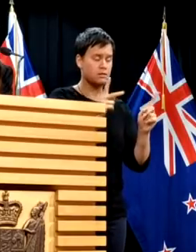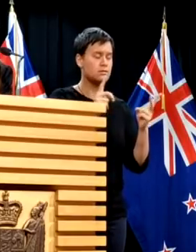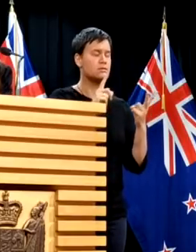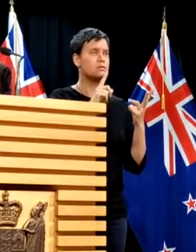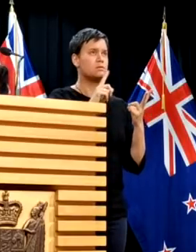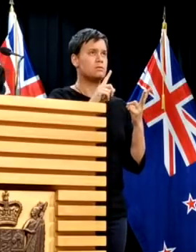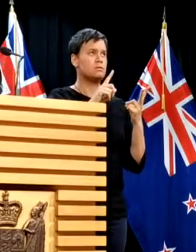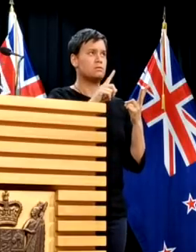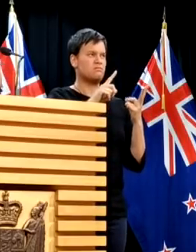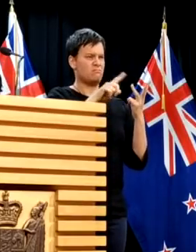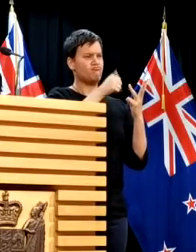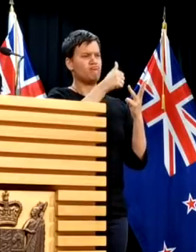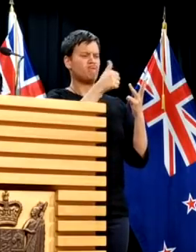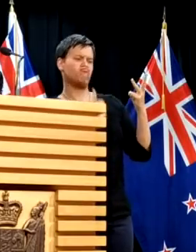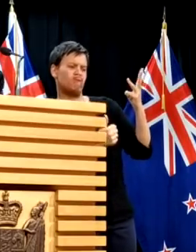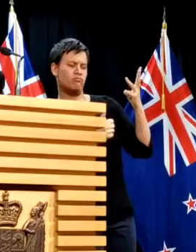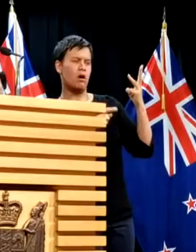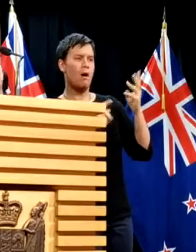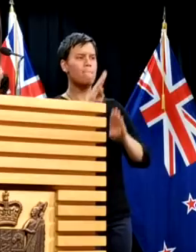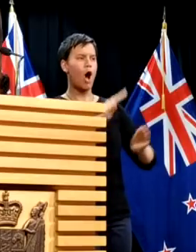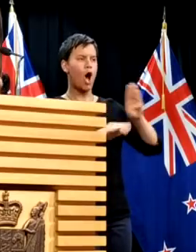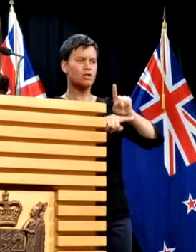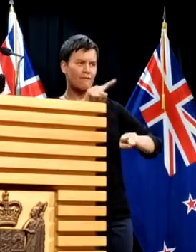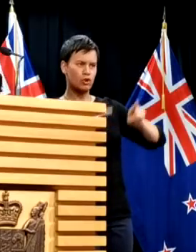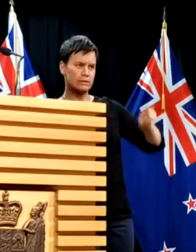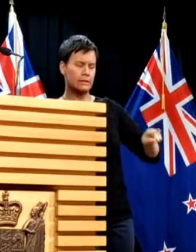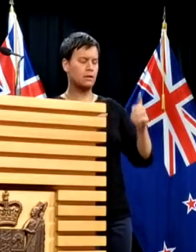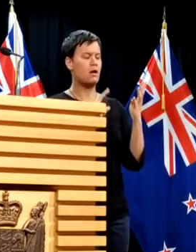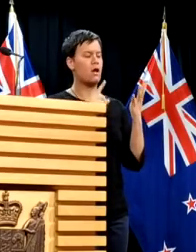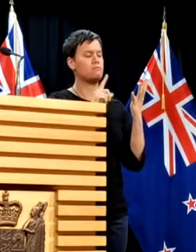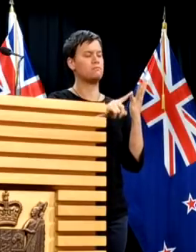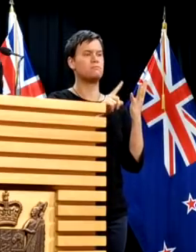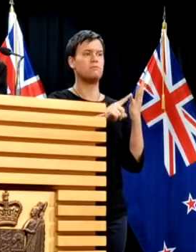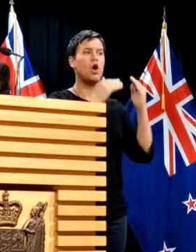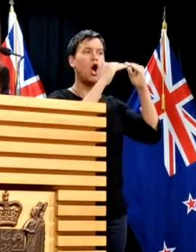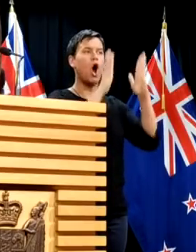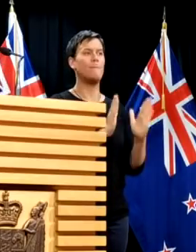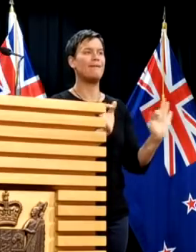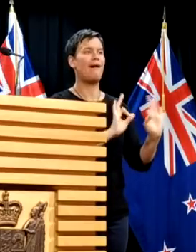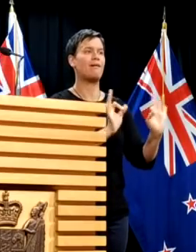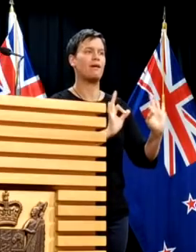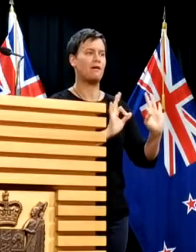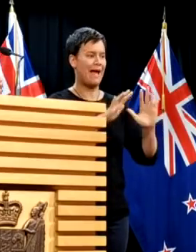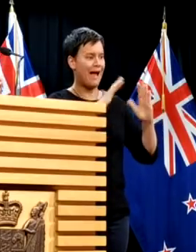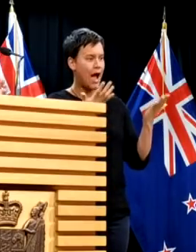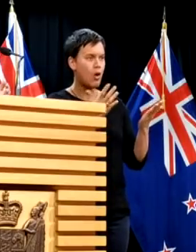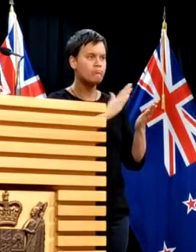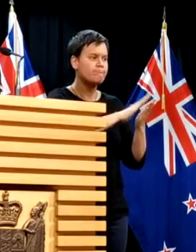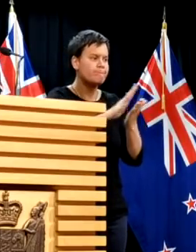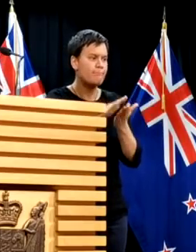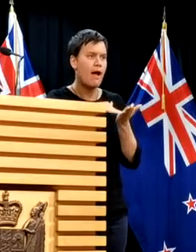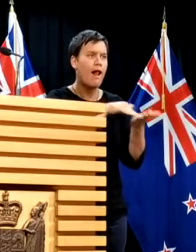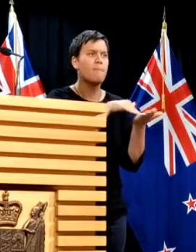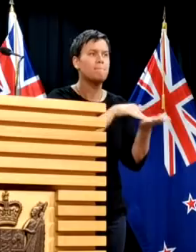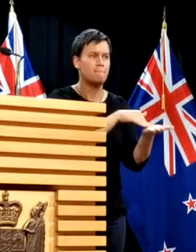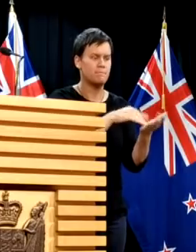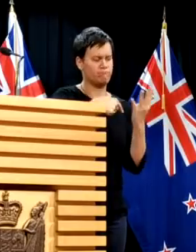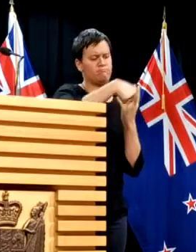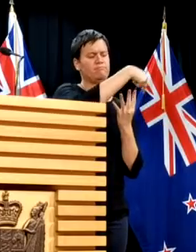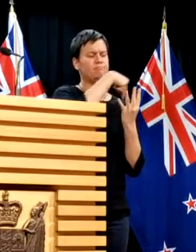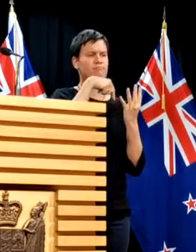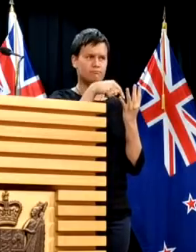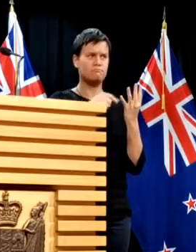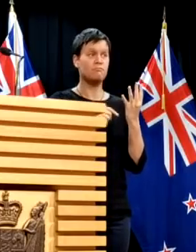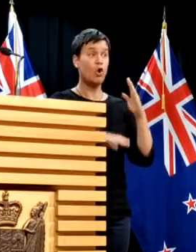the environment portfolio, and homelessness as it relates to the rollout of the homelessness strategy. So look, they are quite clearly defined